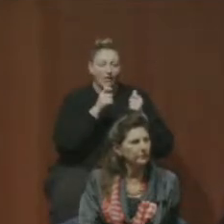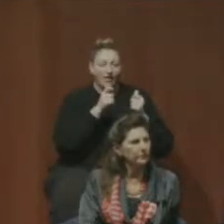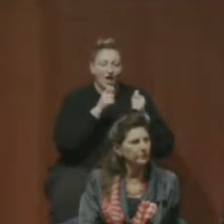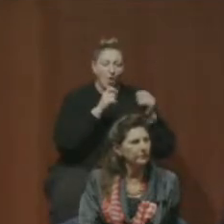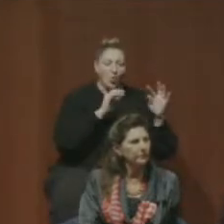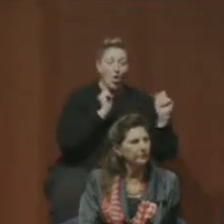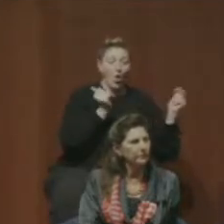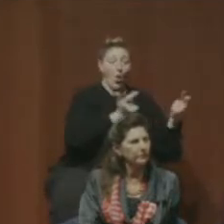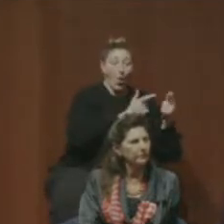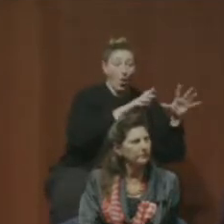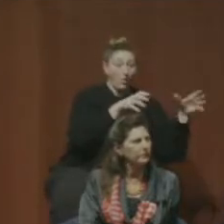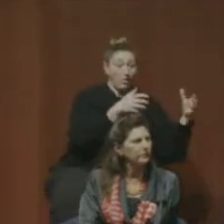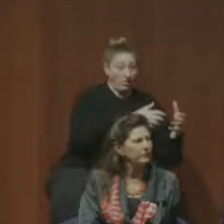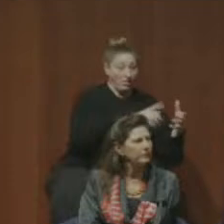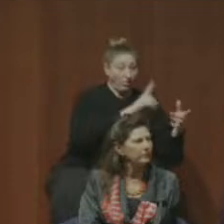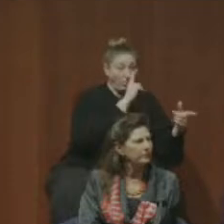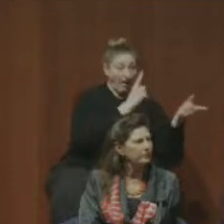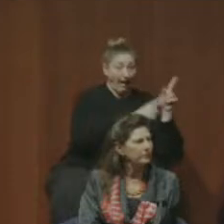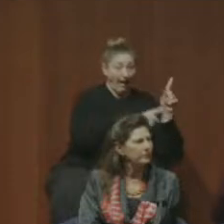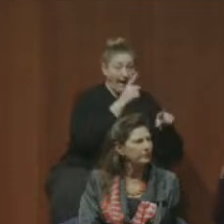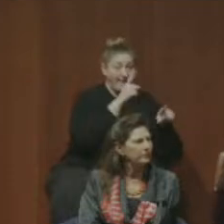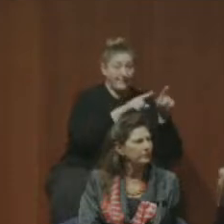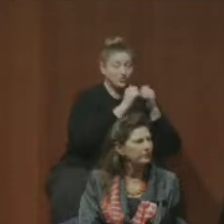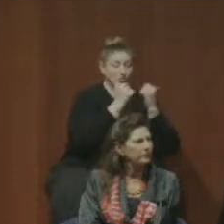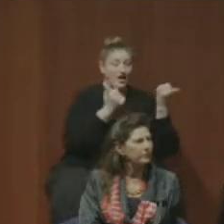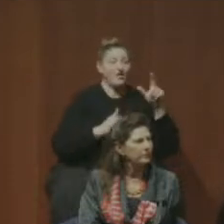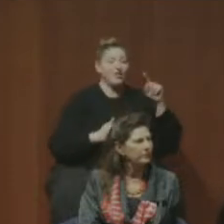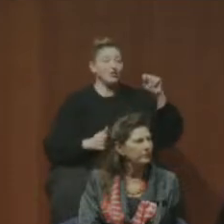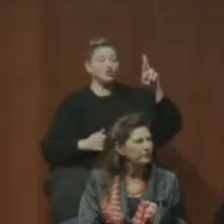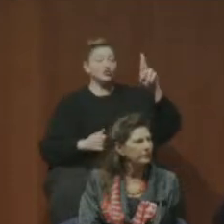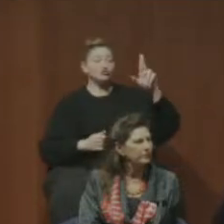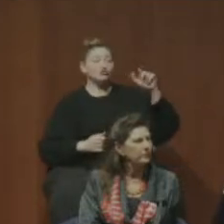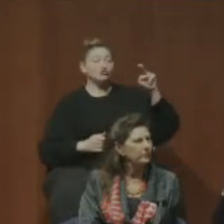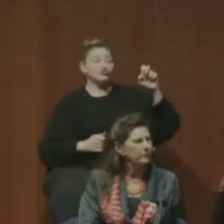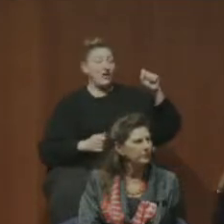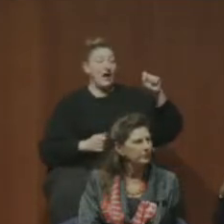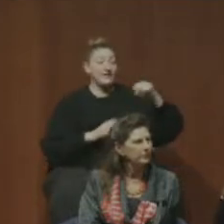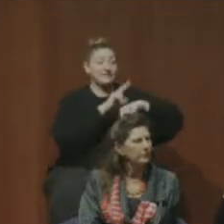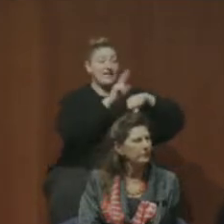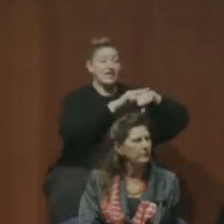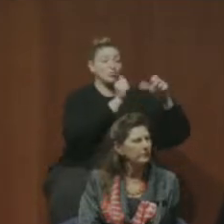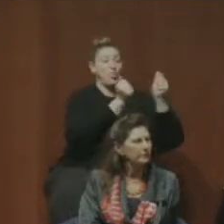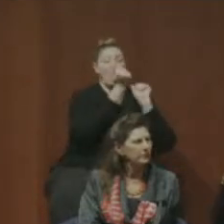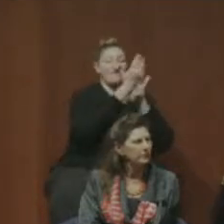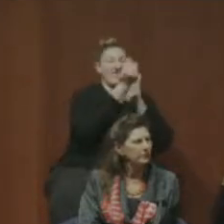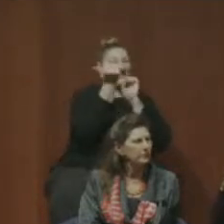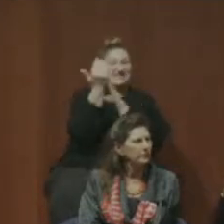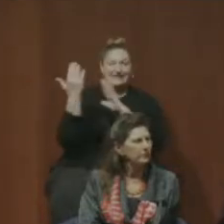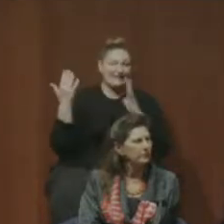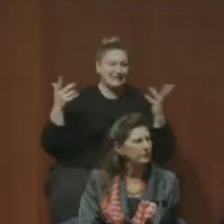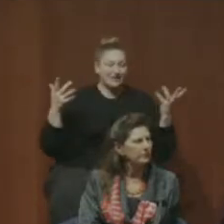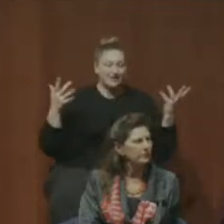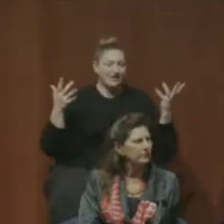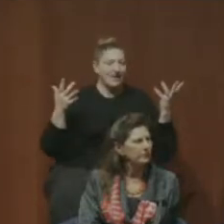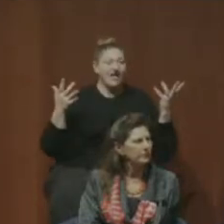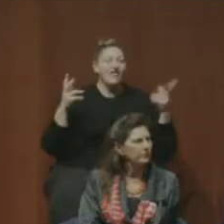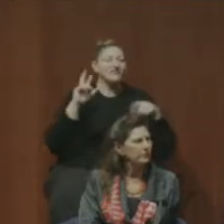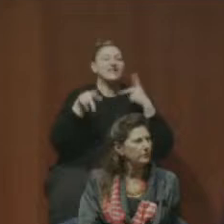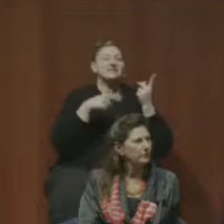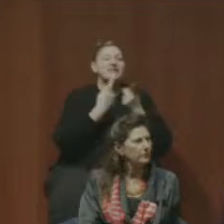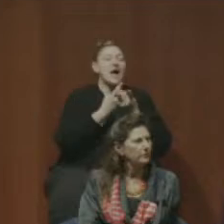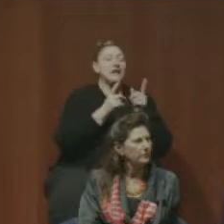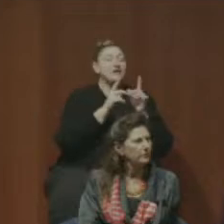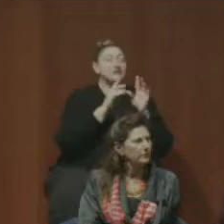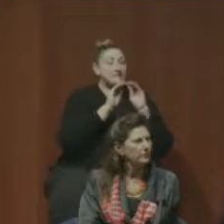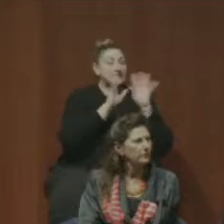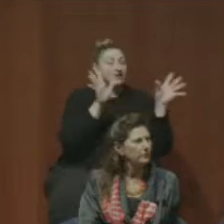all sort of like transnational, we're sort of all facing, you know, maybe distinct